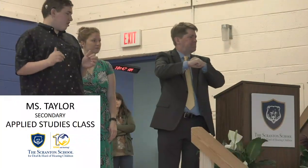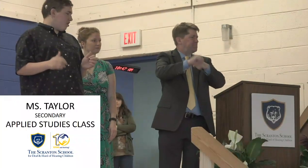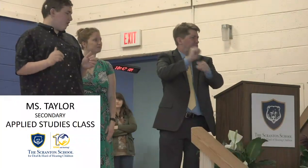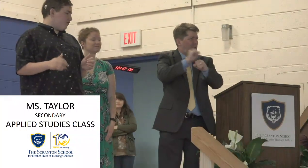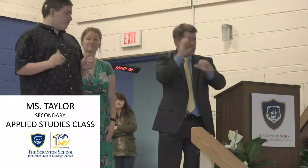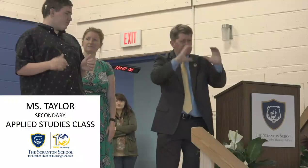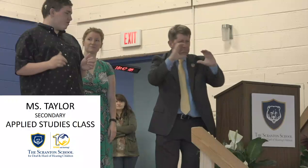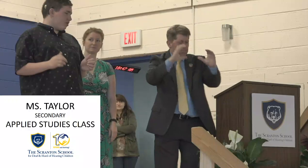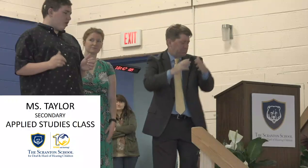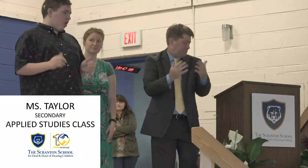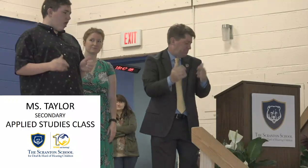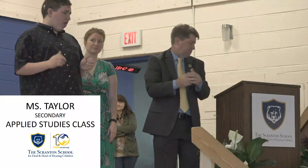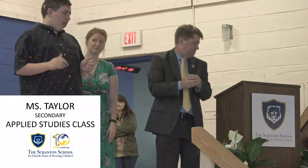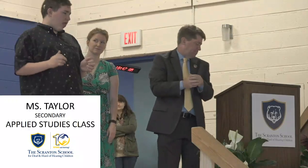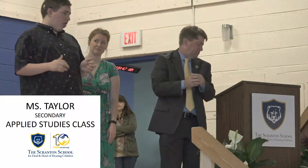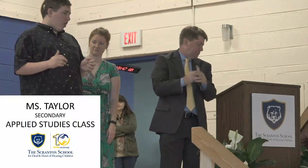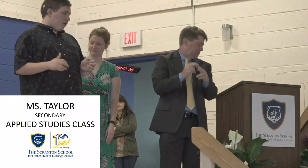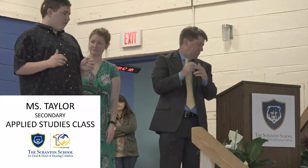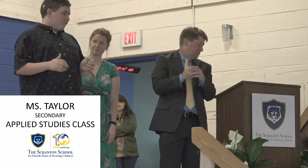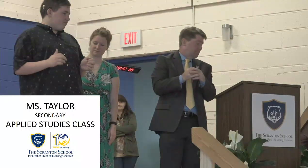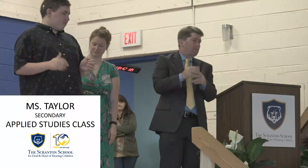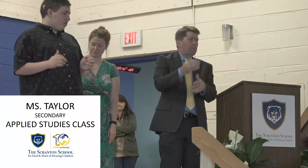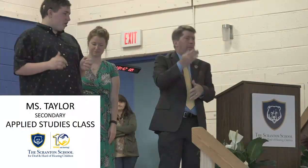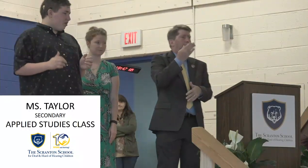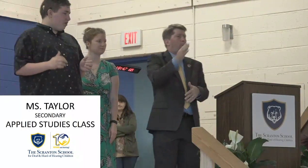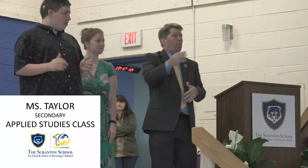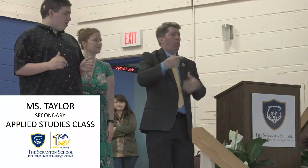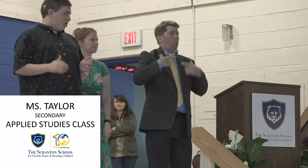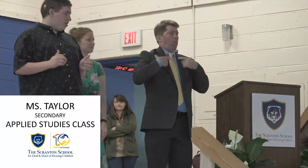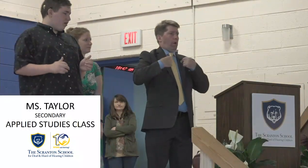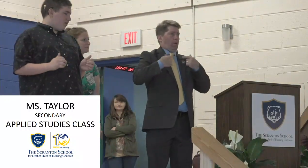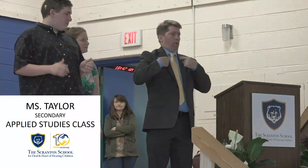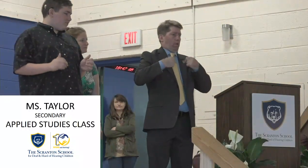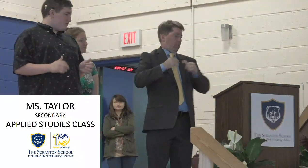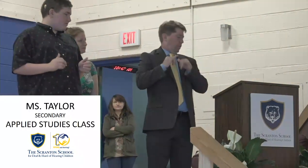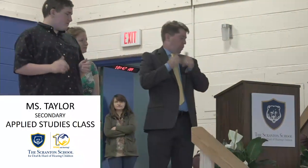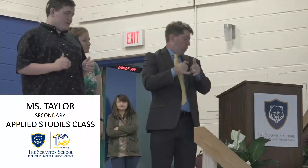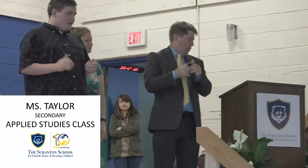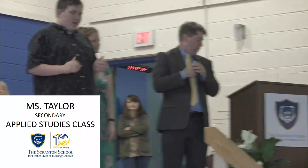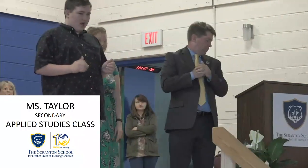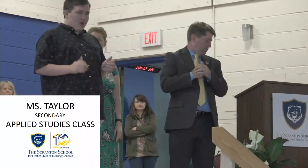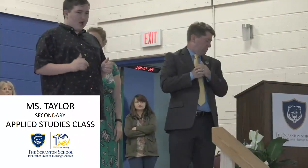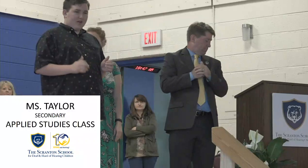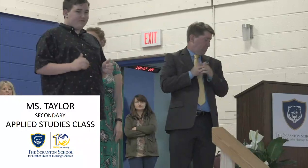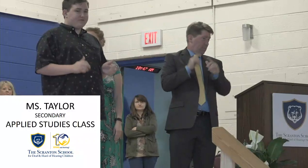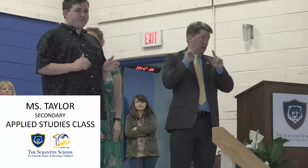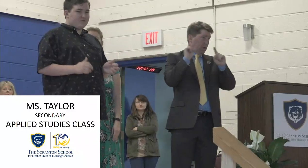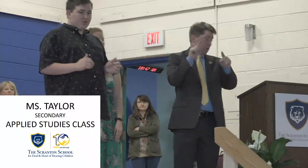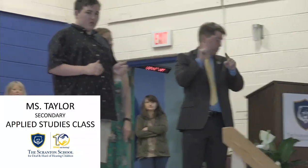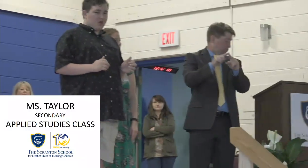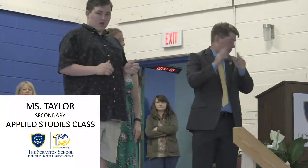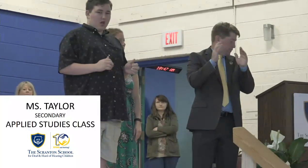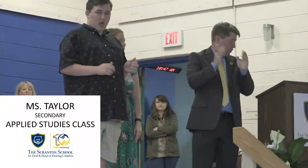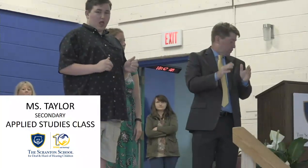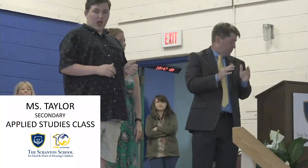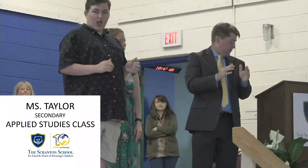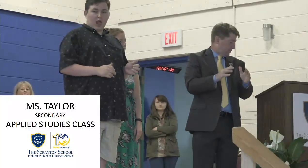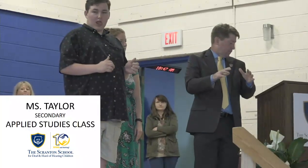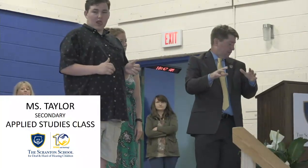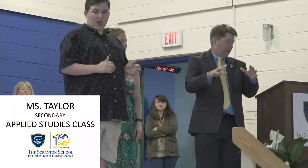is like the classifieds awards, okay? So this is called the Blue Collar Award. And this goes to